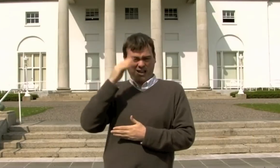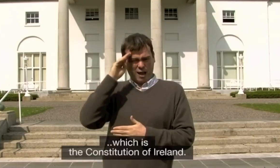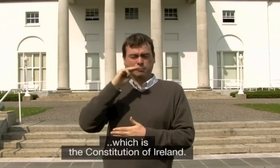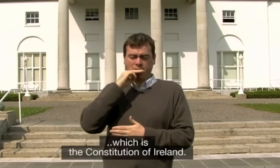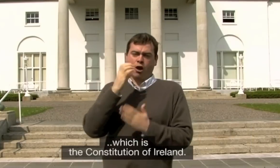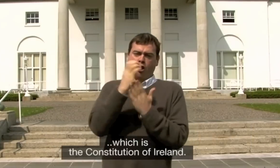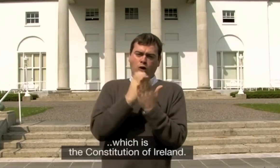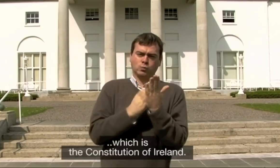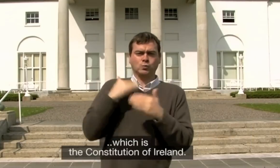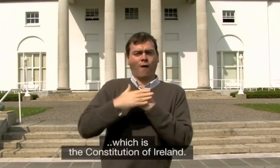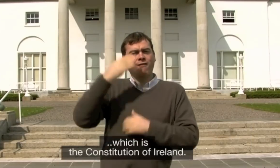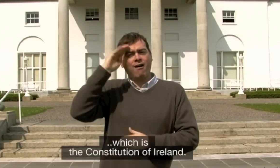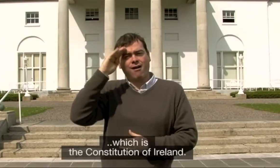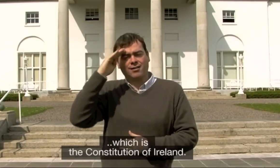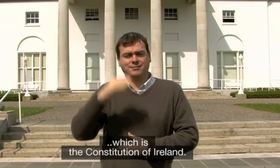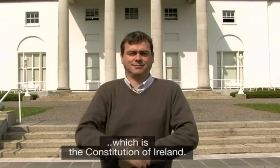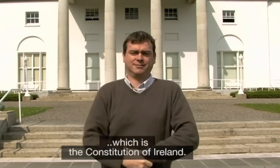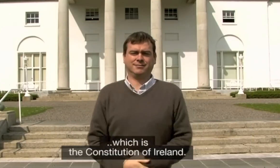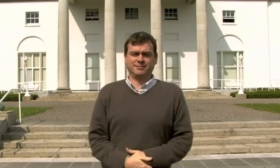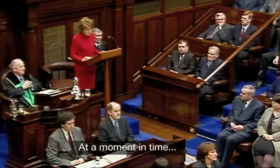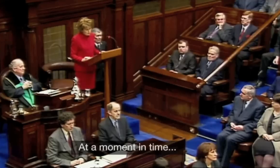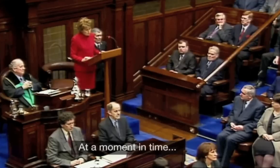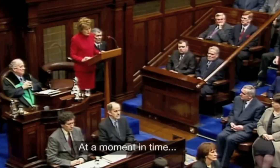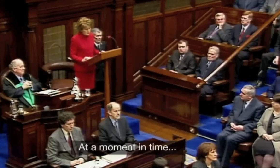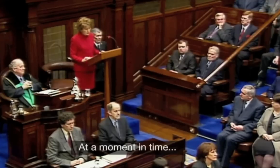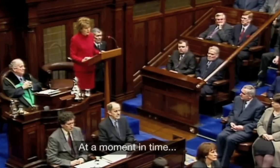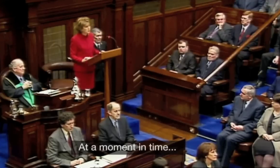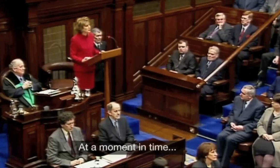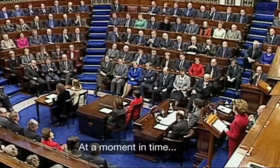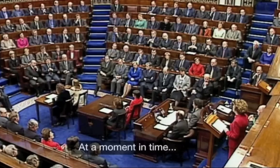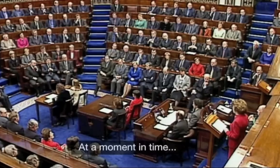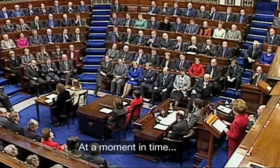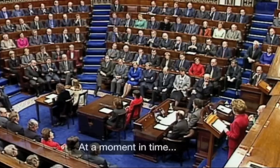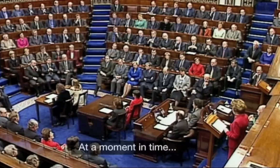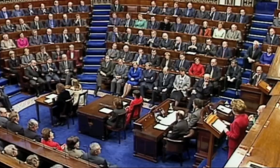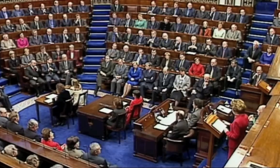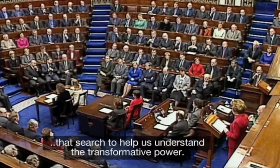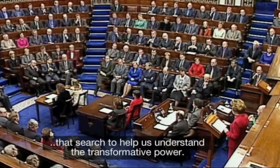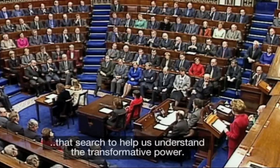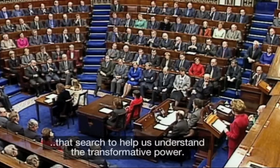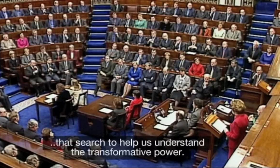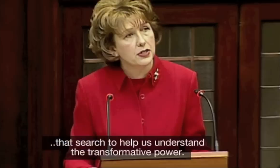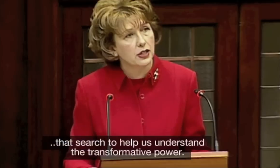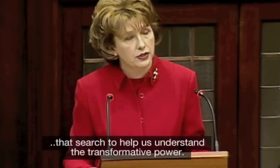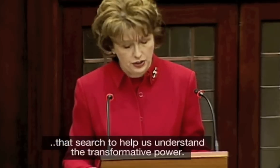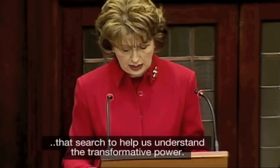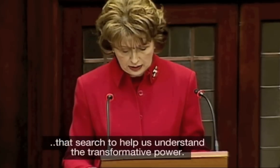Which is the Constitution of Ireland. But at a moment in time, that search to help us understand